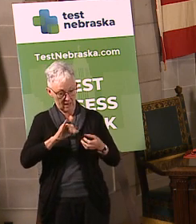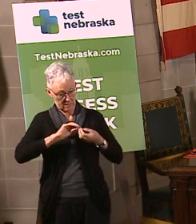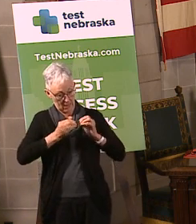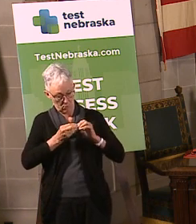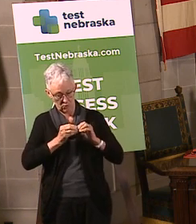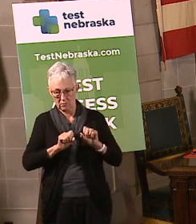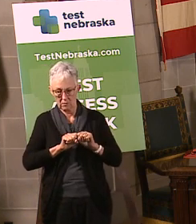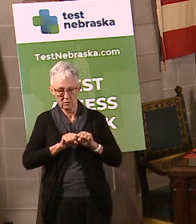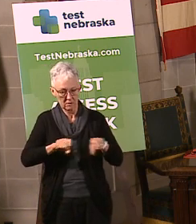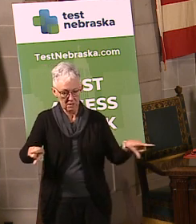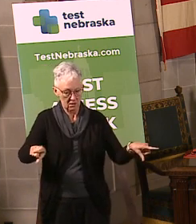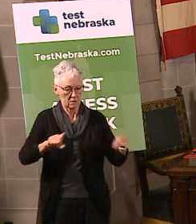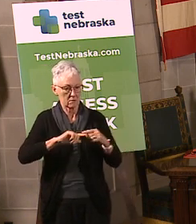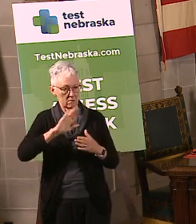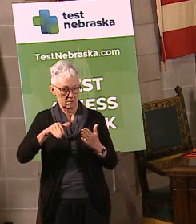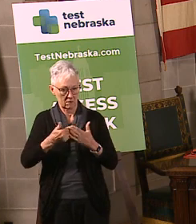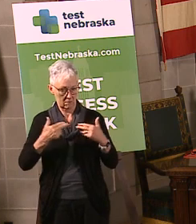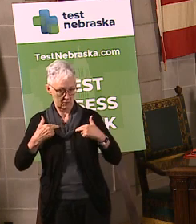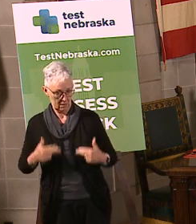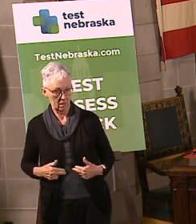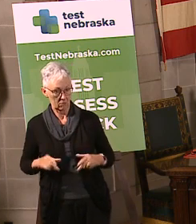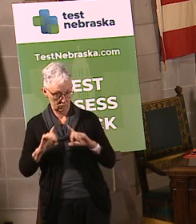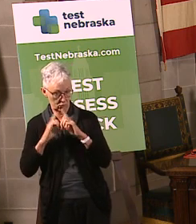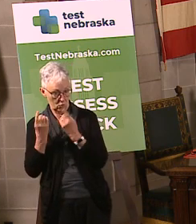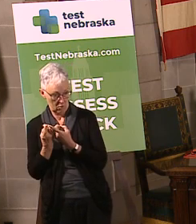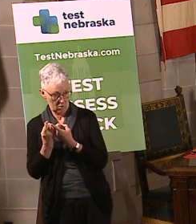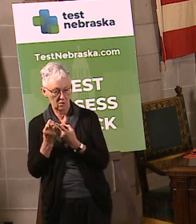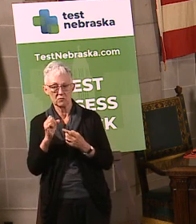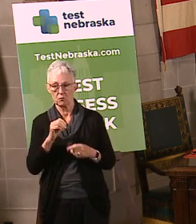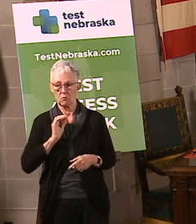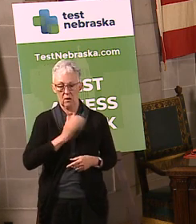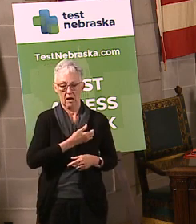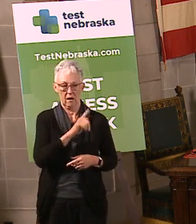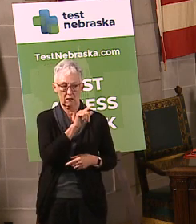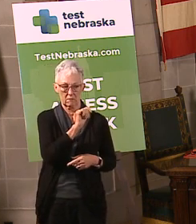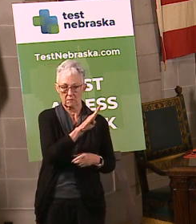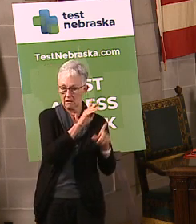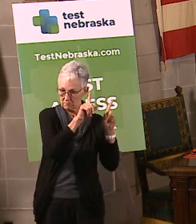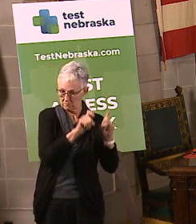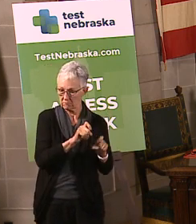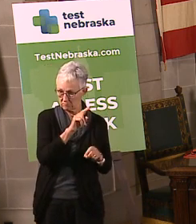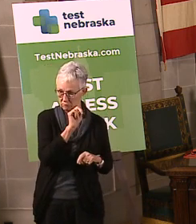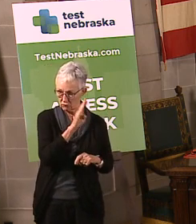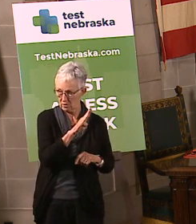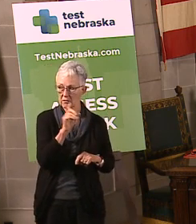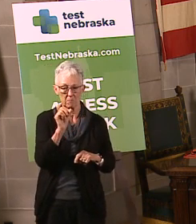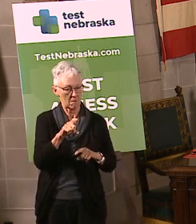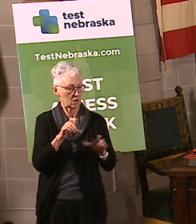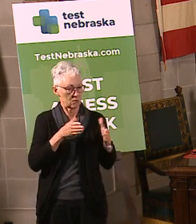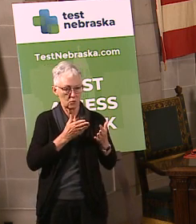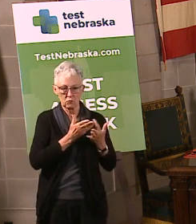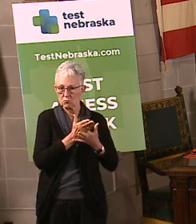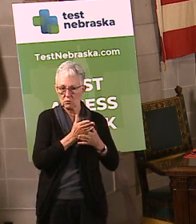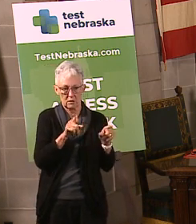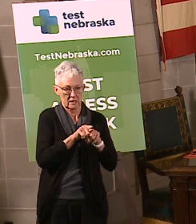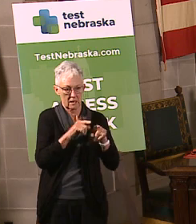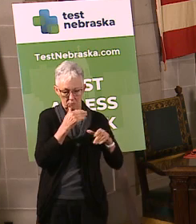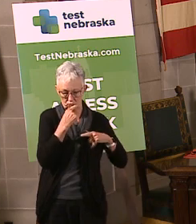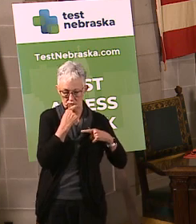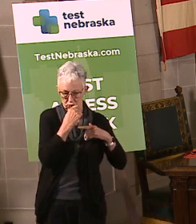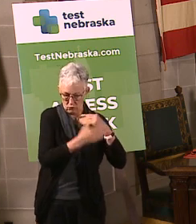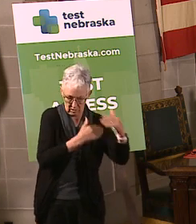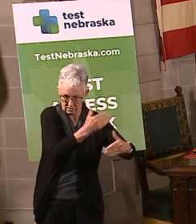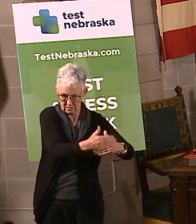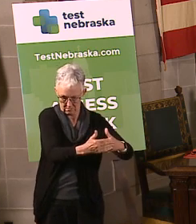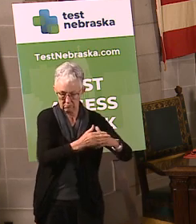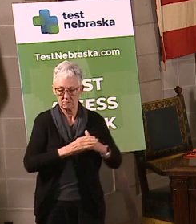like every other lab, the lab for Test Nebraska has to go through that as well. And I'm very pleased to report that now we have gotten that